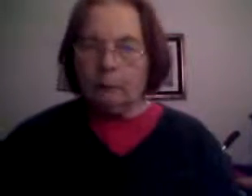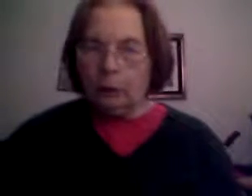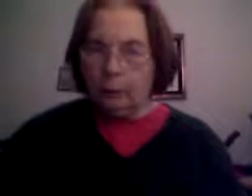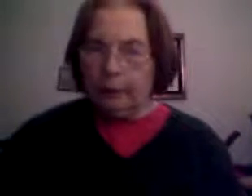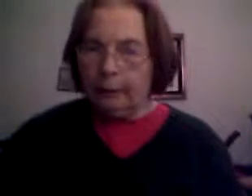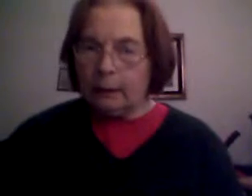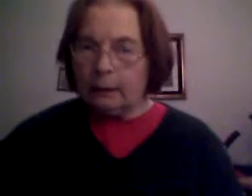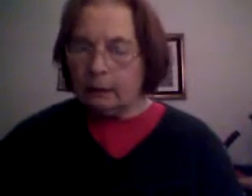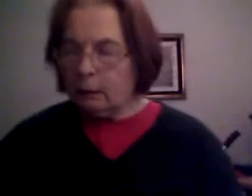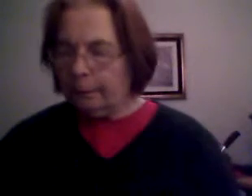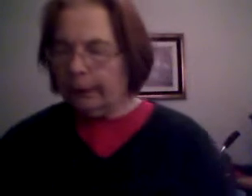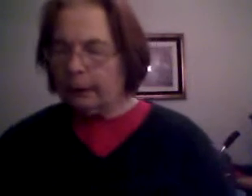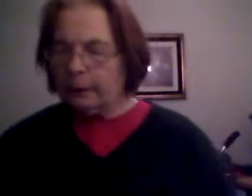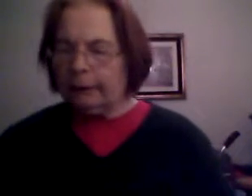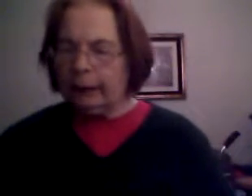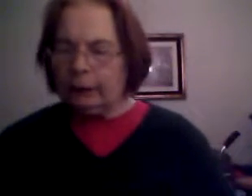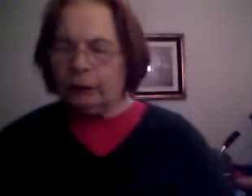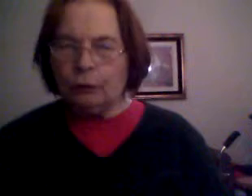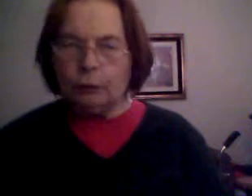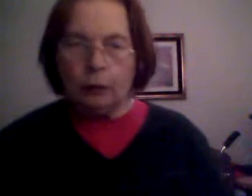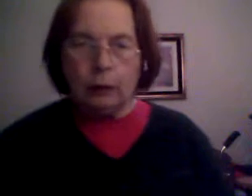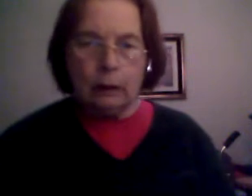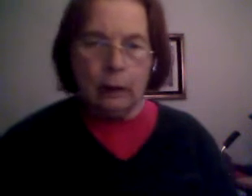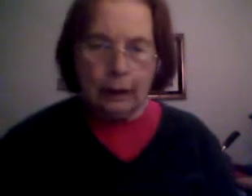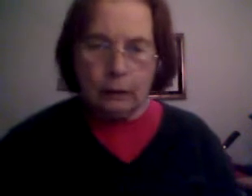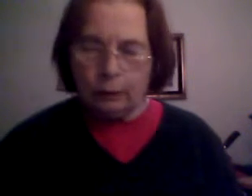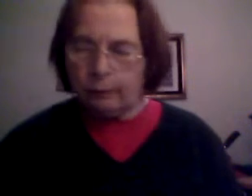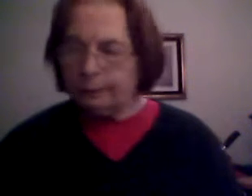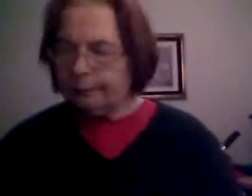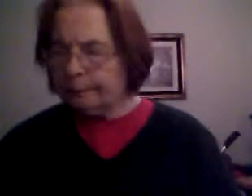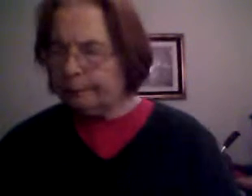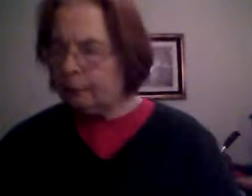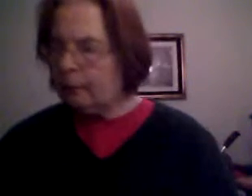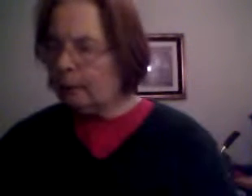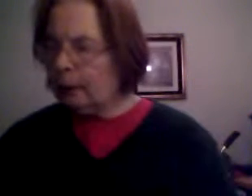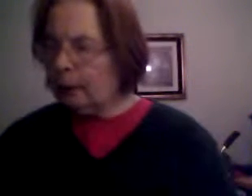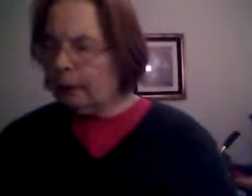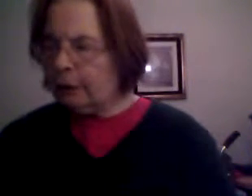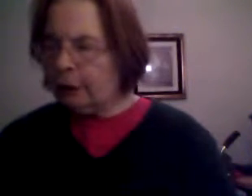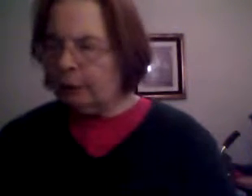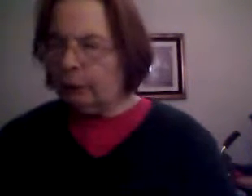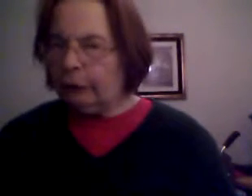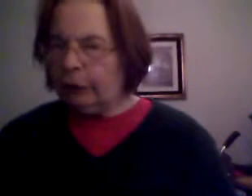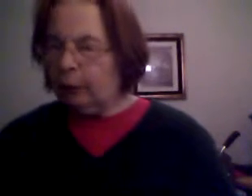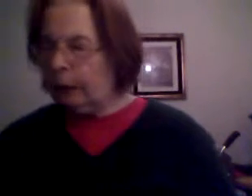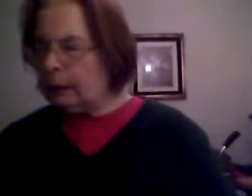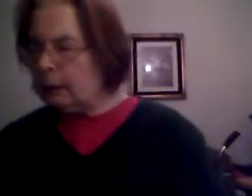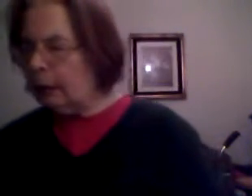I'm going to read this because I think it's too important not to. The general sequence